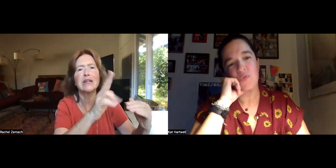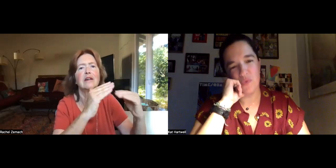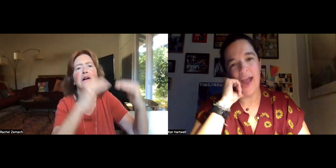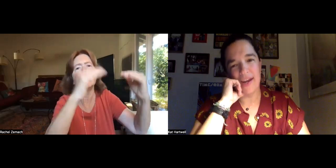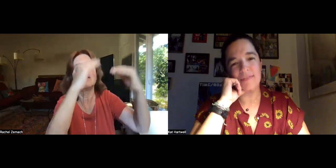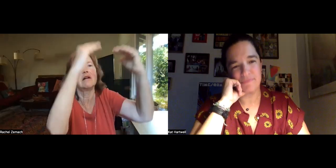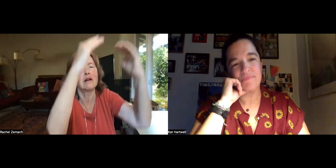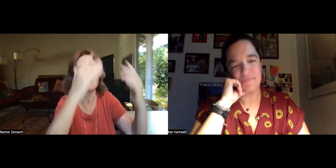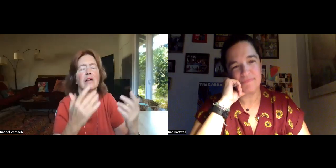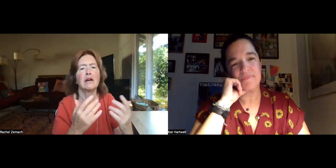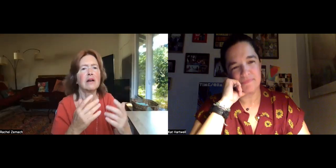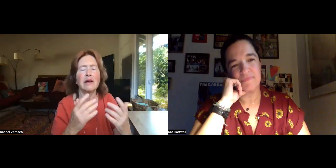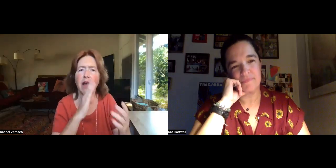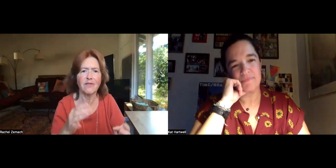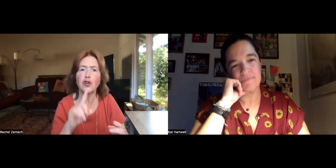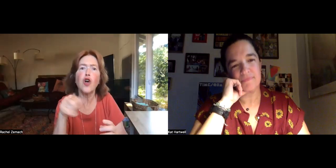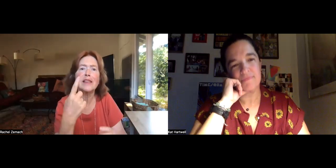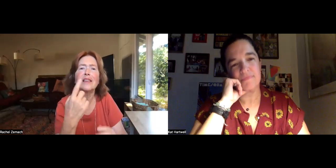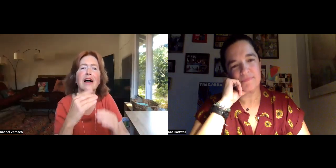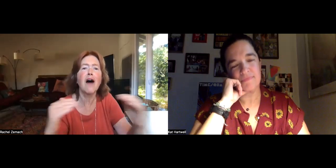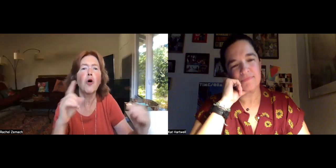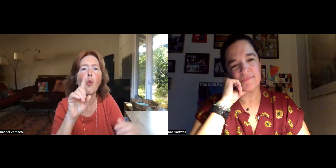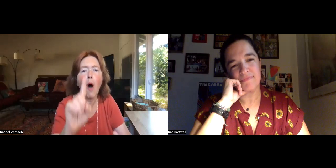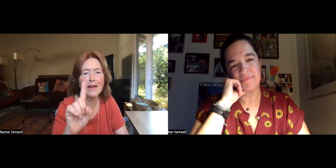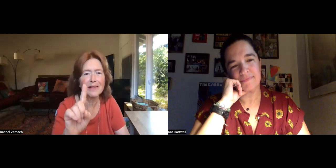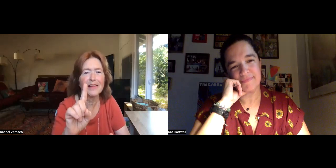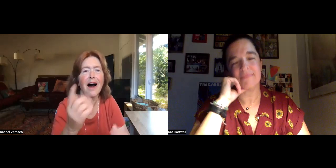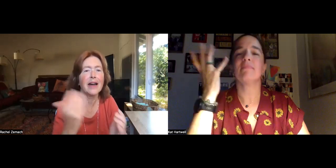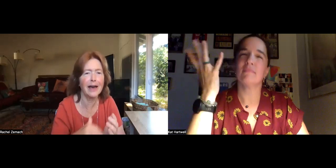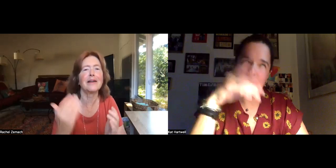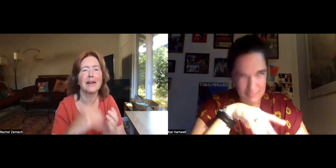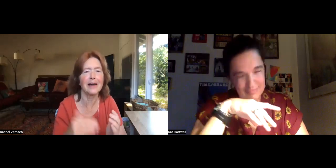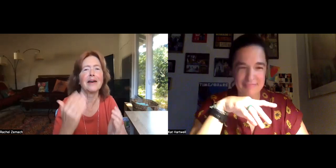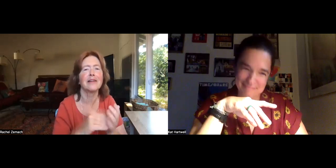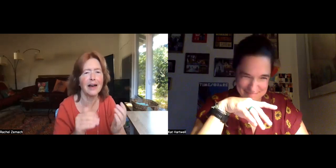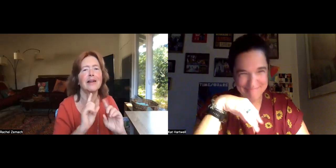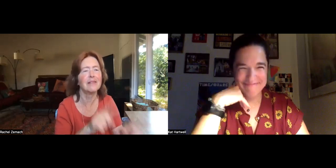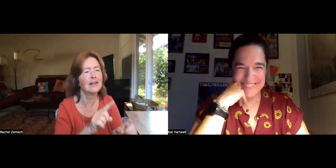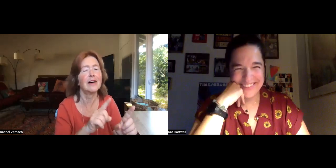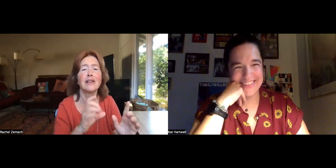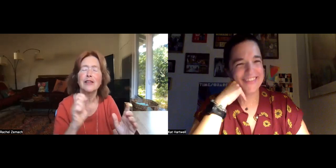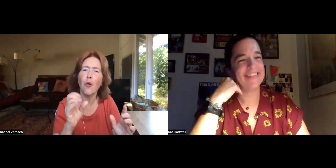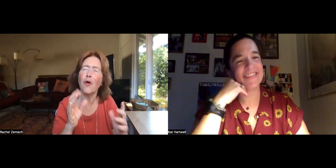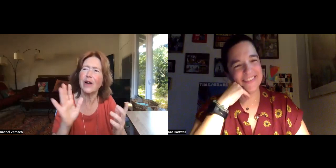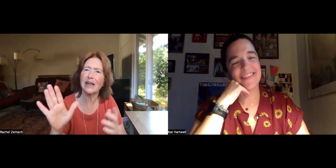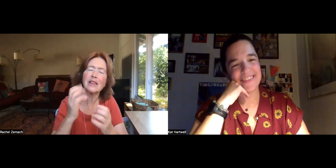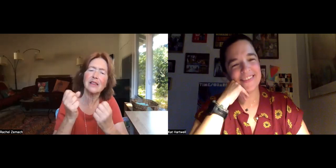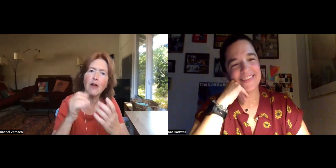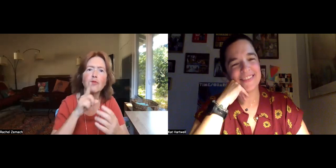three. Never trust level one again, again, again. So his son